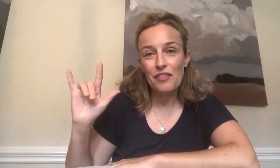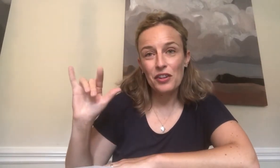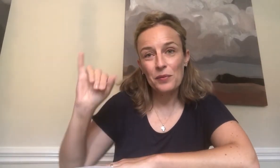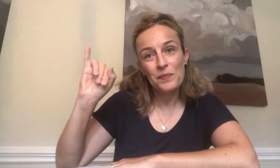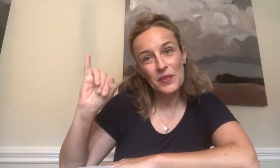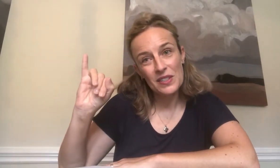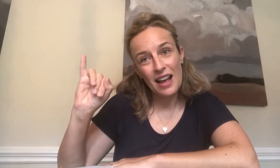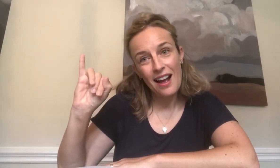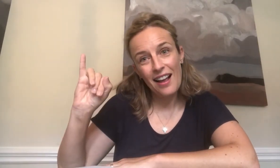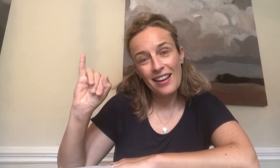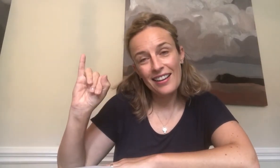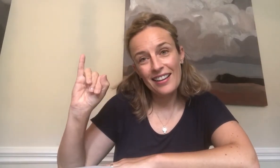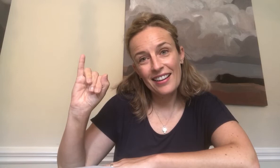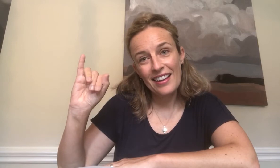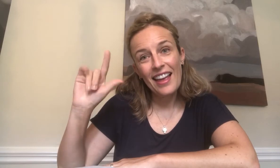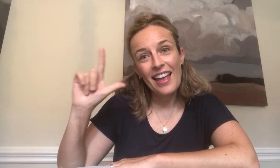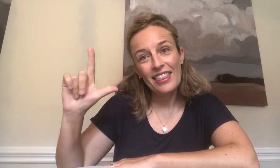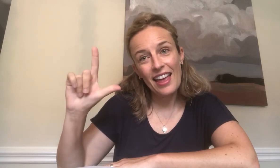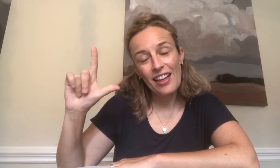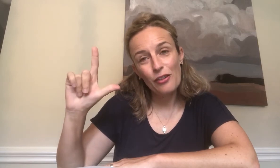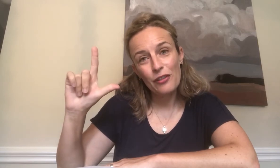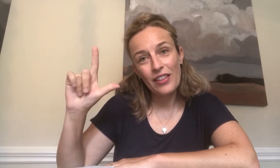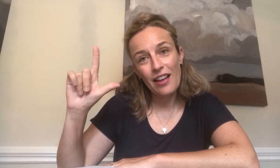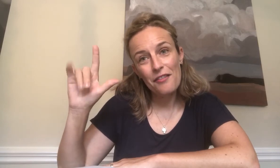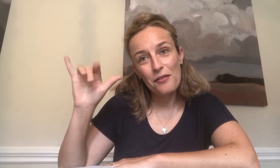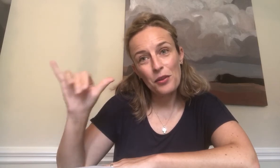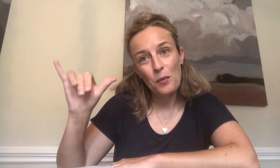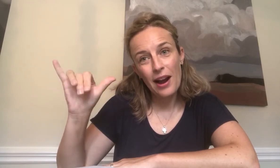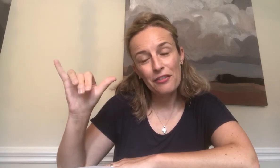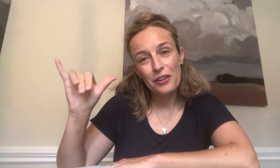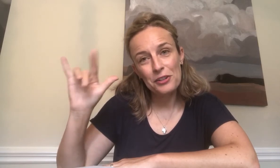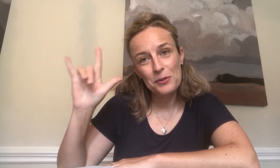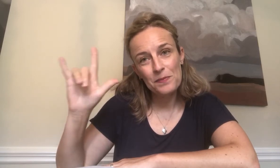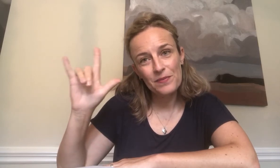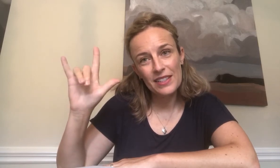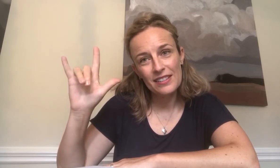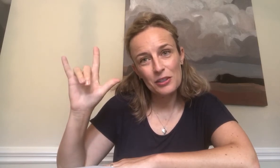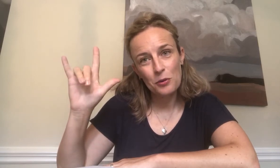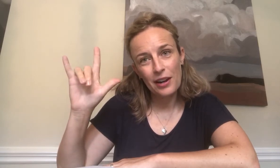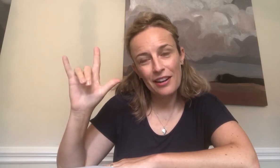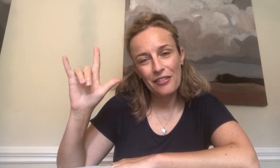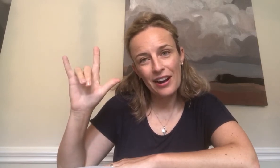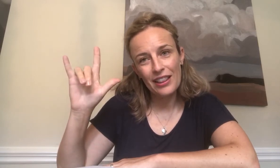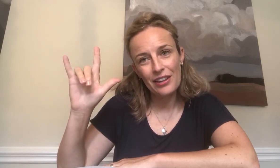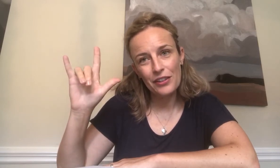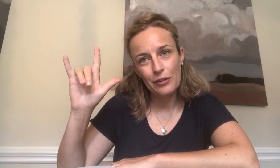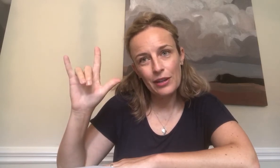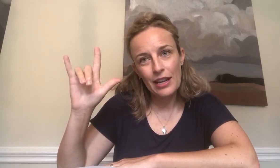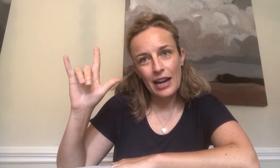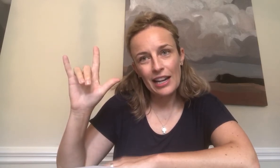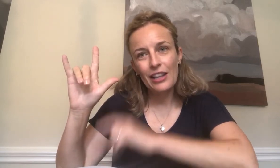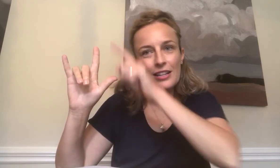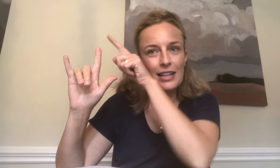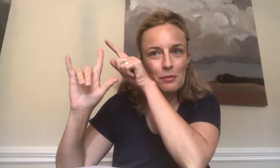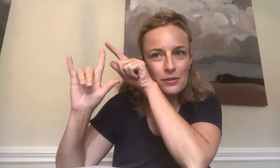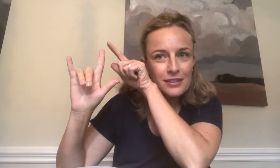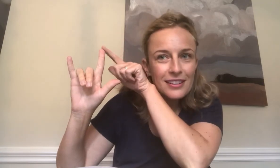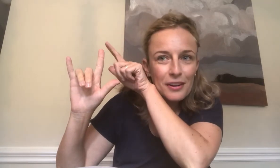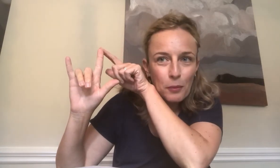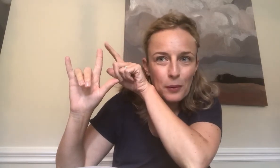you. There's the I, the L for love, the Y for you. This is shorthand for I love you. And a lot of times we